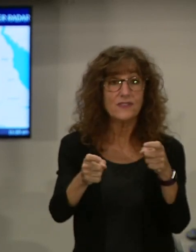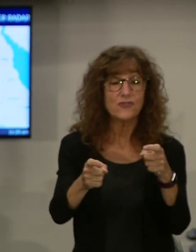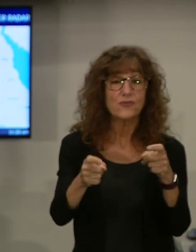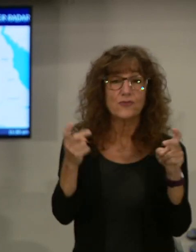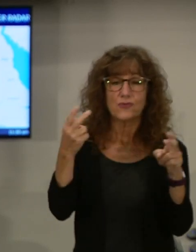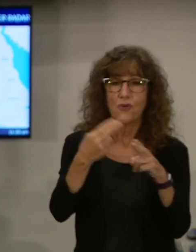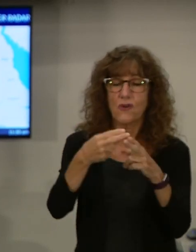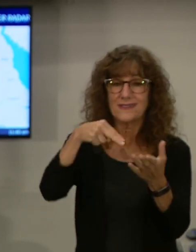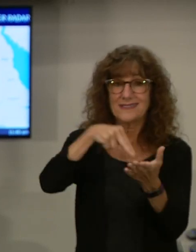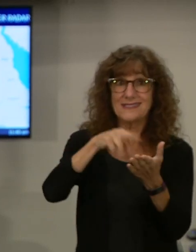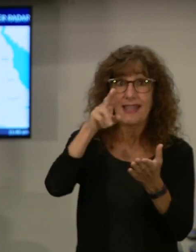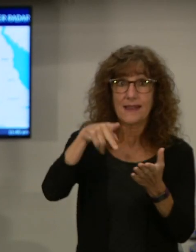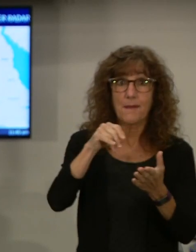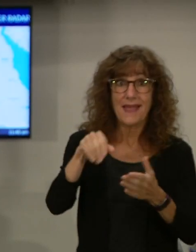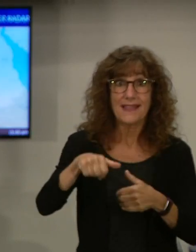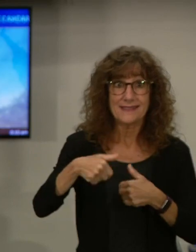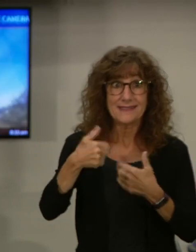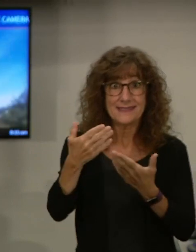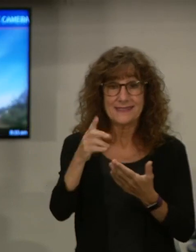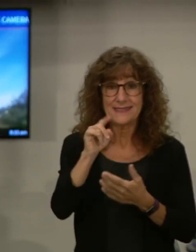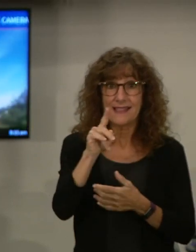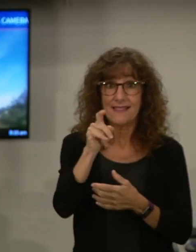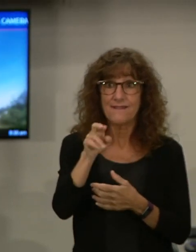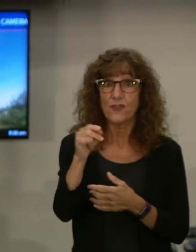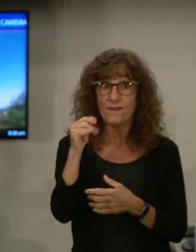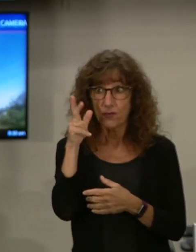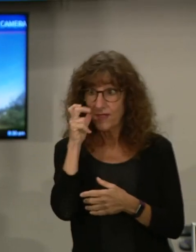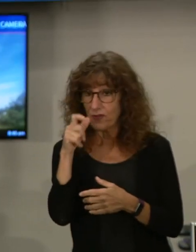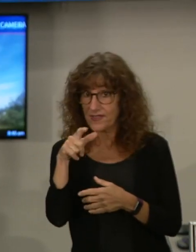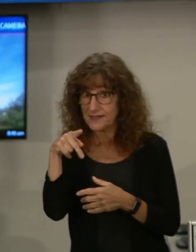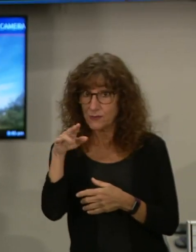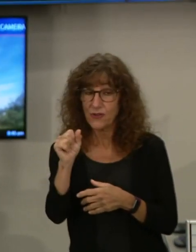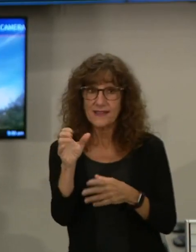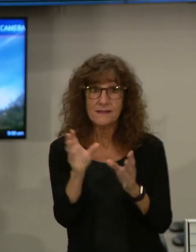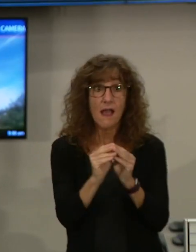Deliver. And so anyone who hears this press conference and who has the